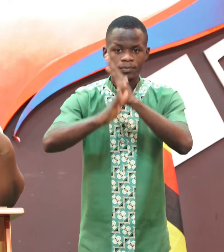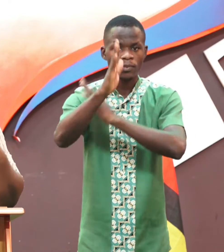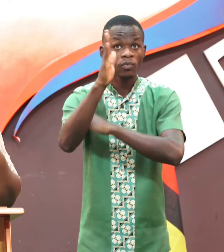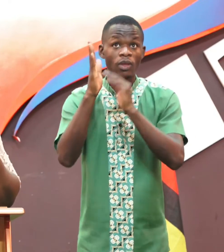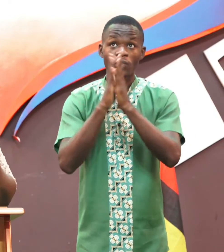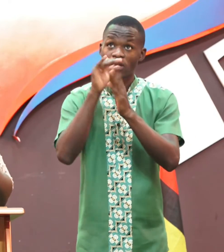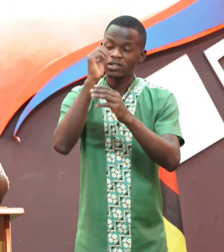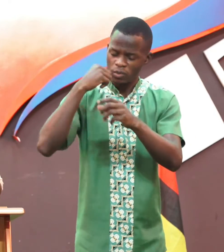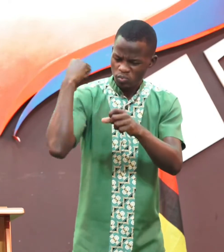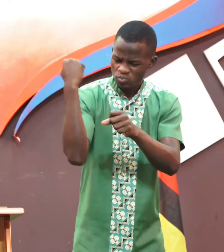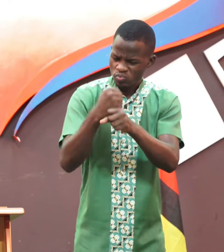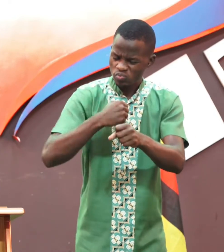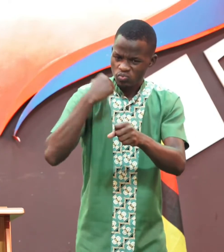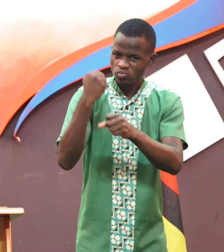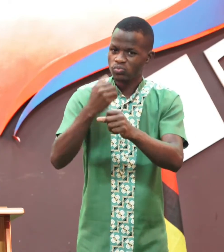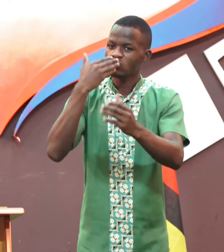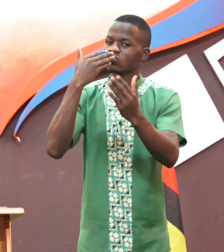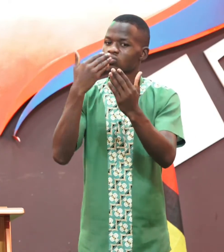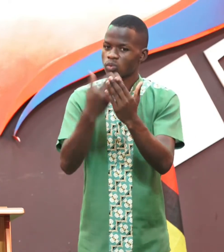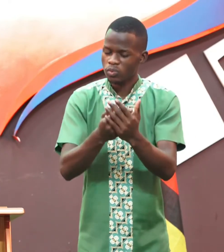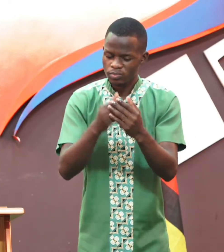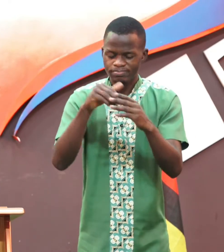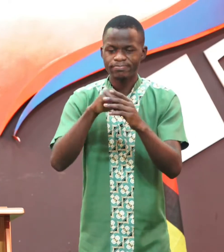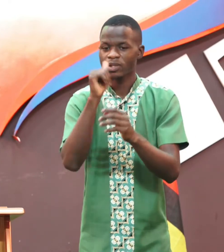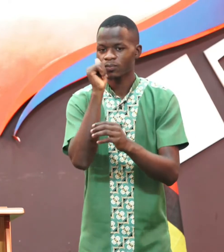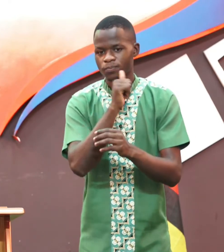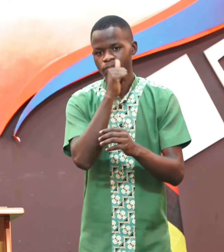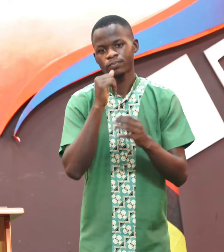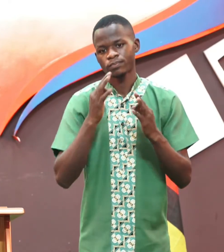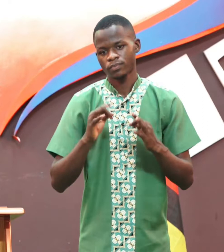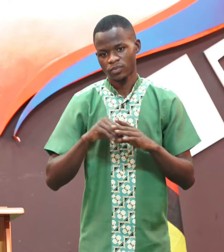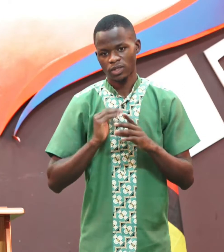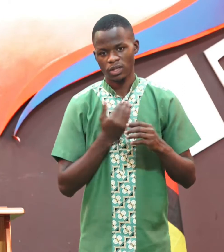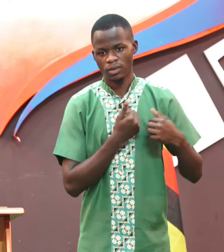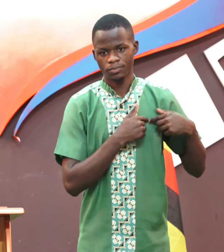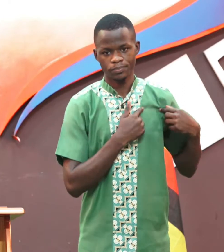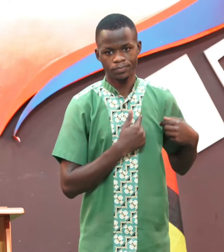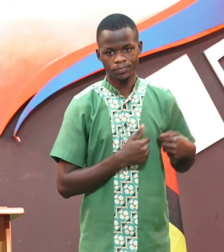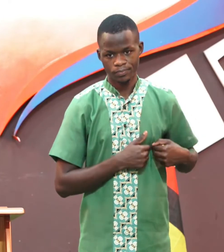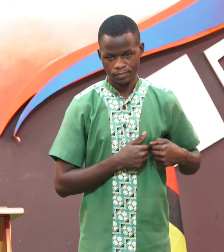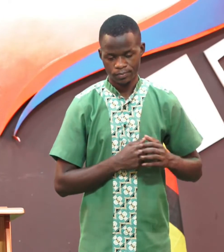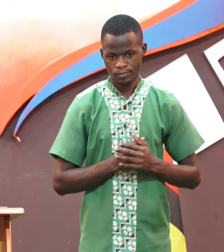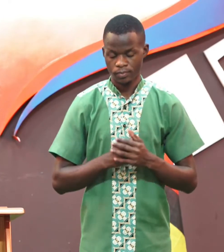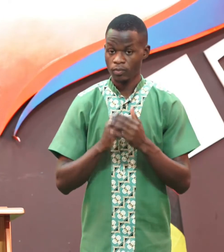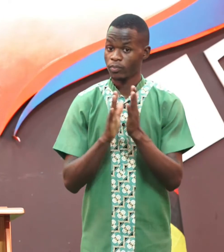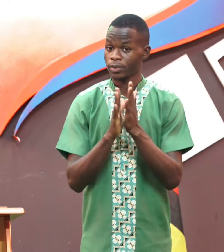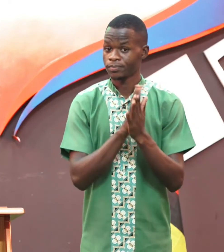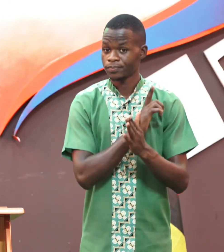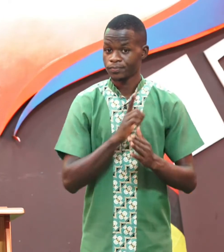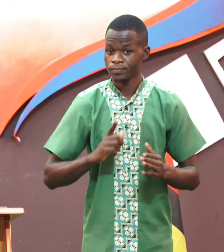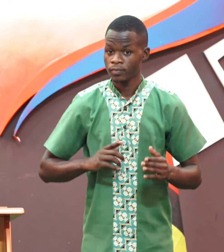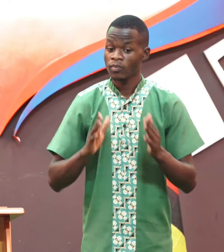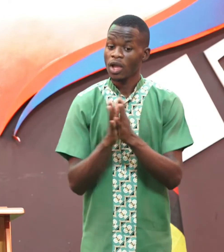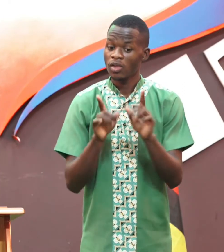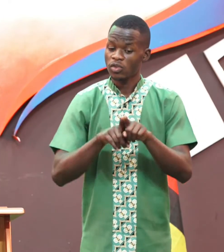gyaffe ogw'ekyama. But we can pray to the Lord that he does a work within our, in our hearts that are hidden. Mukama yebazibwe. Amen.